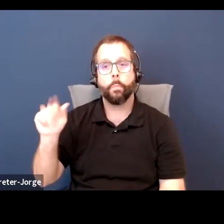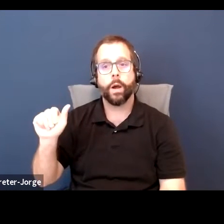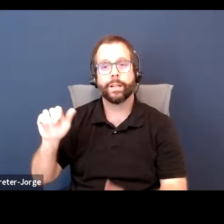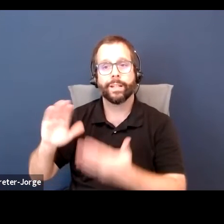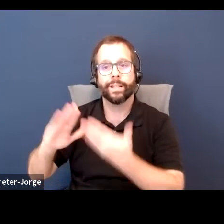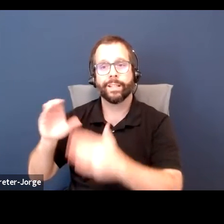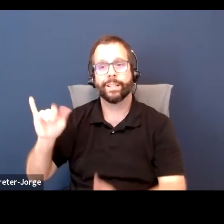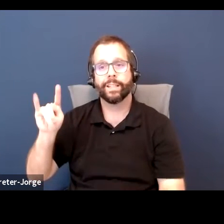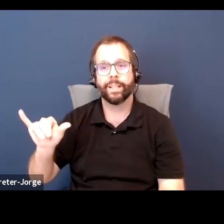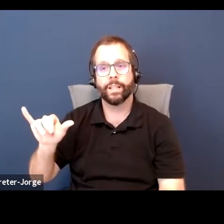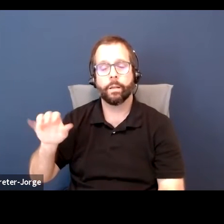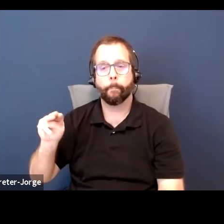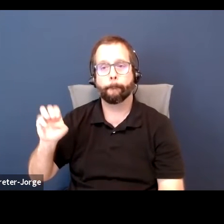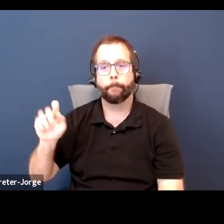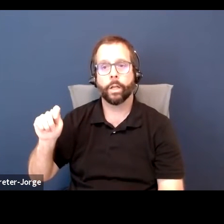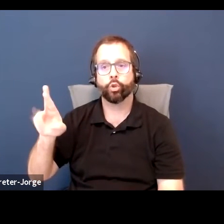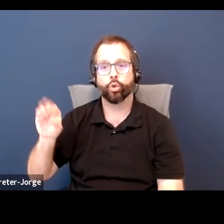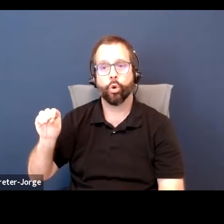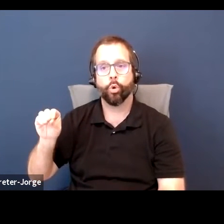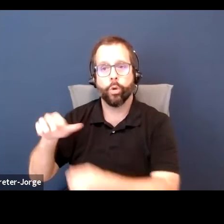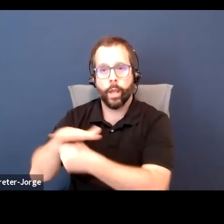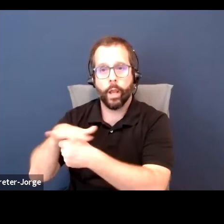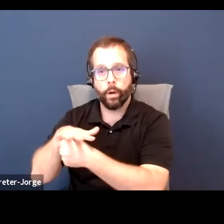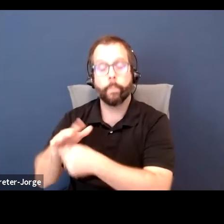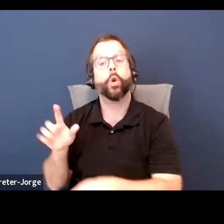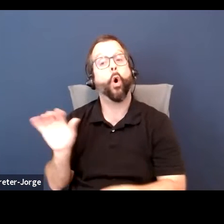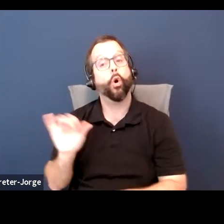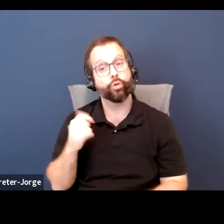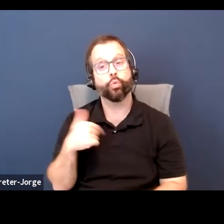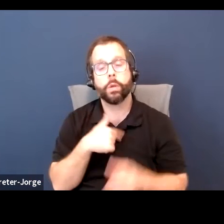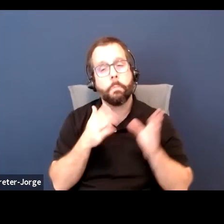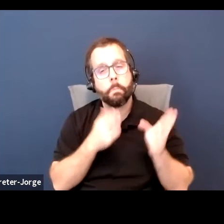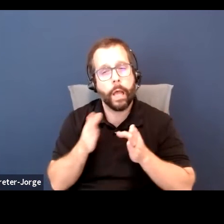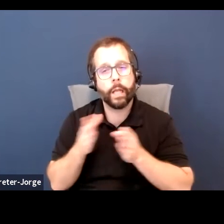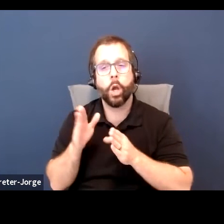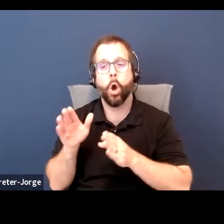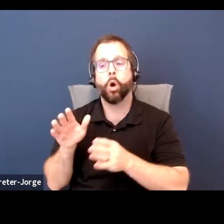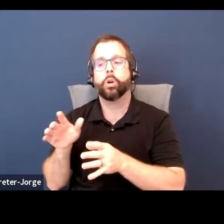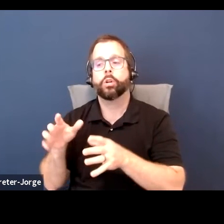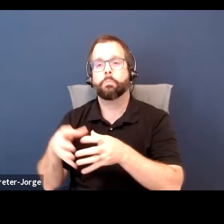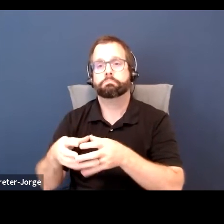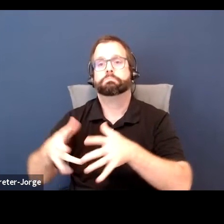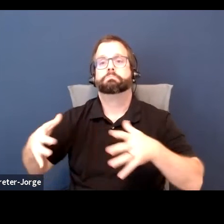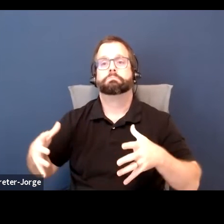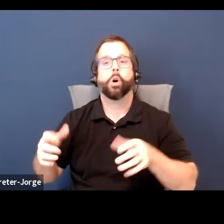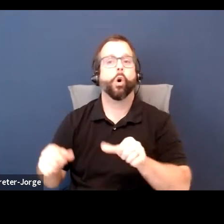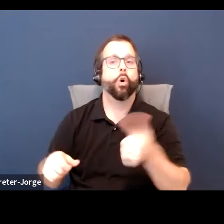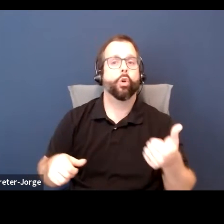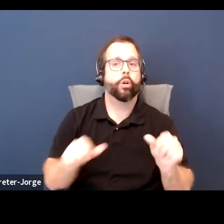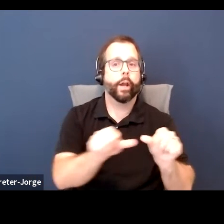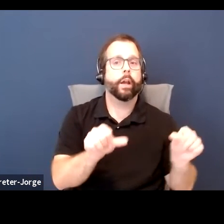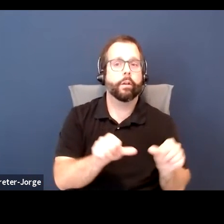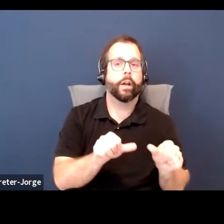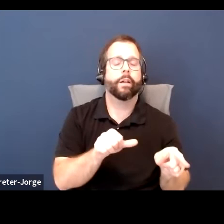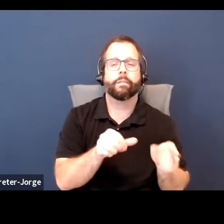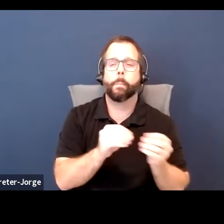also we are planning on picking up areas within the very